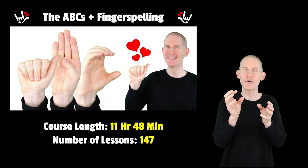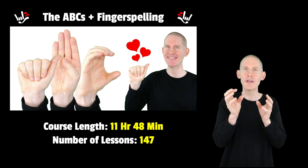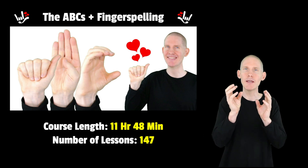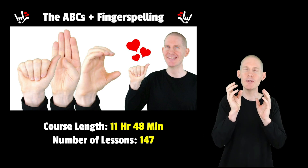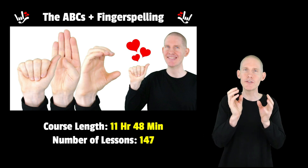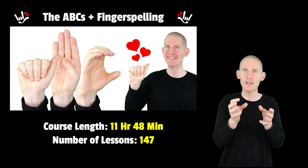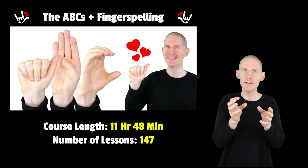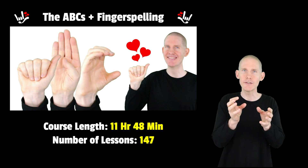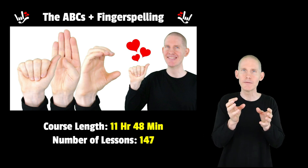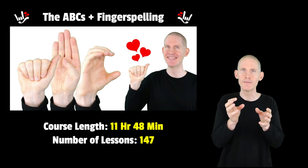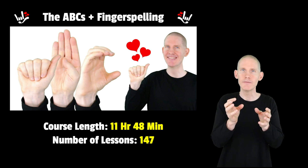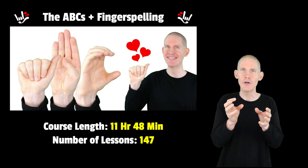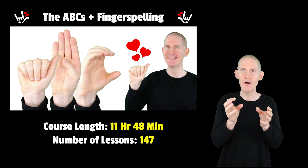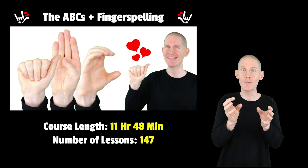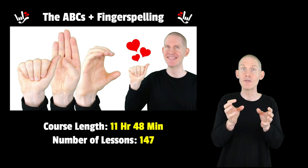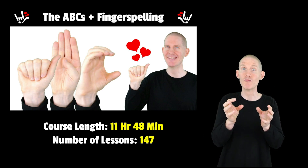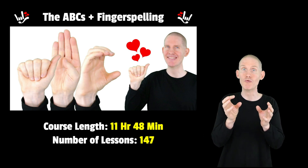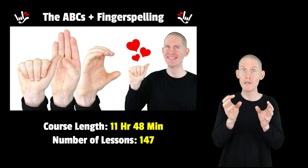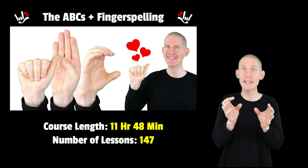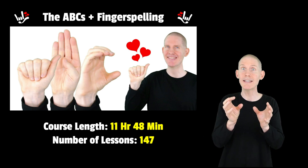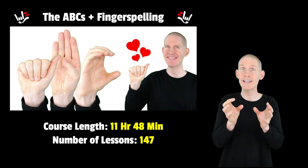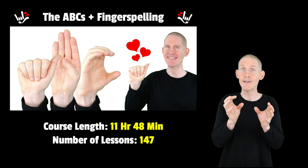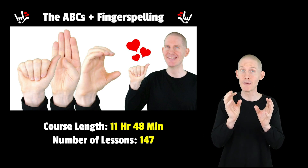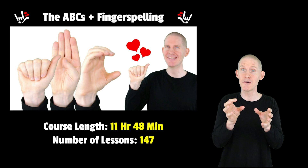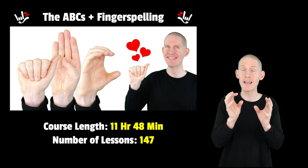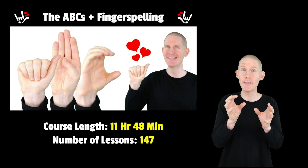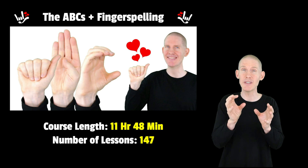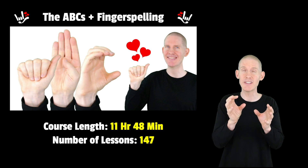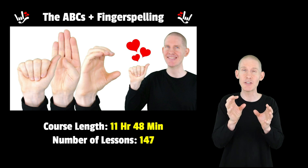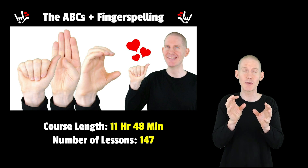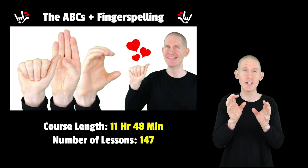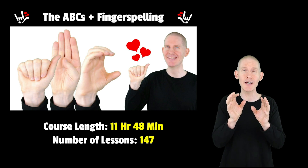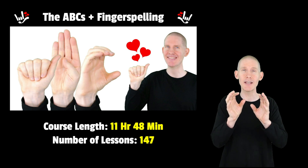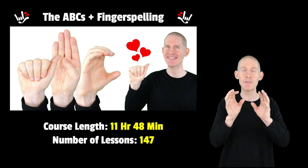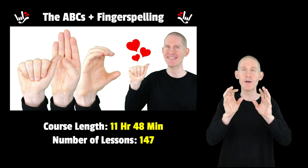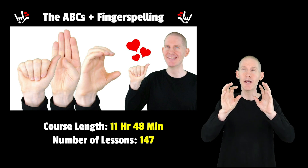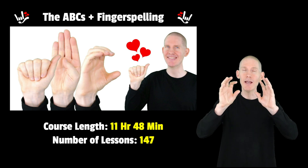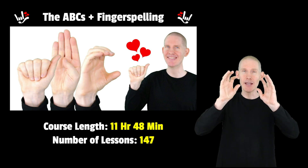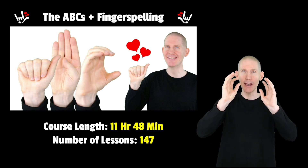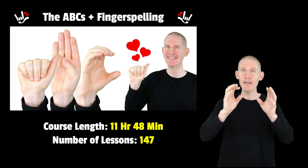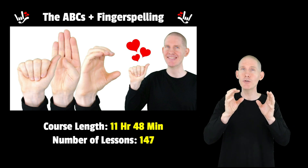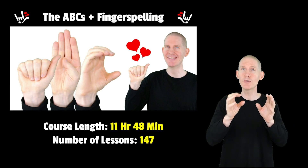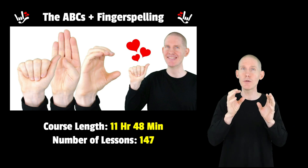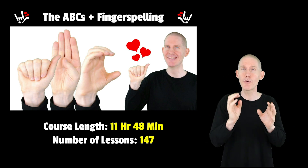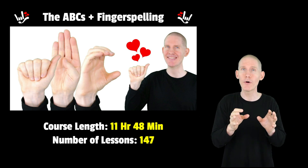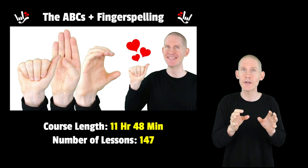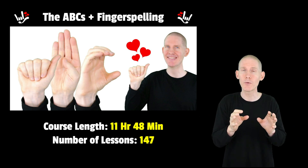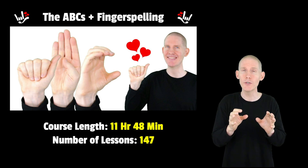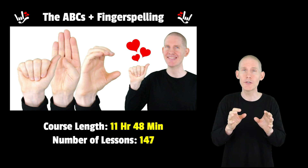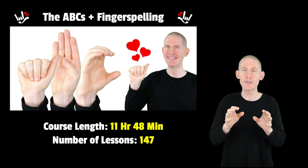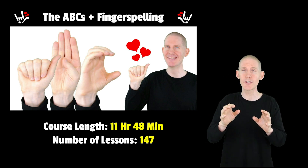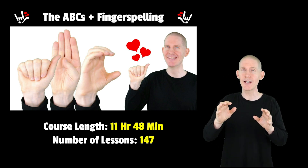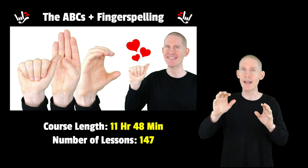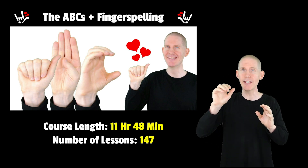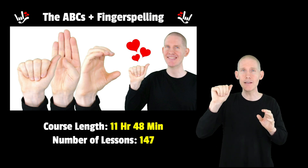the ABCs. No, I mean really learn the ABCs. We're talking about getting you to the point where you can sign any